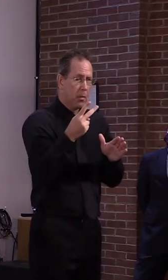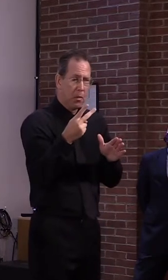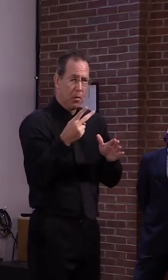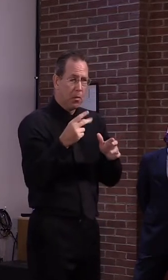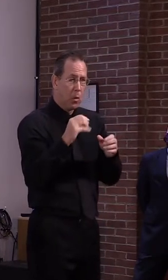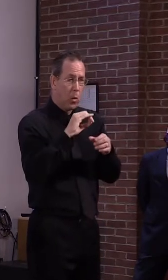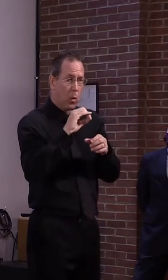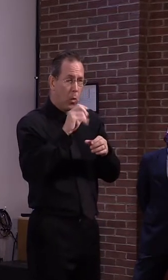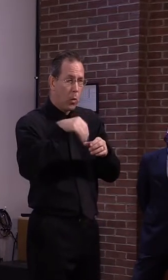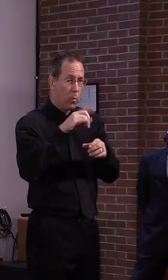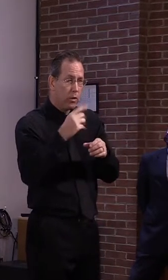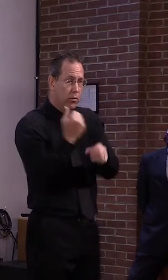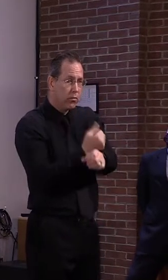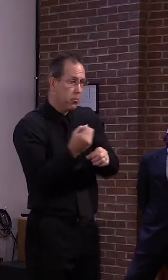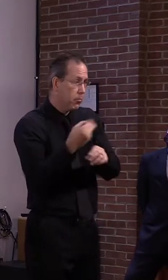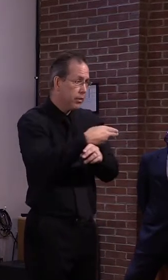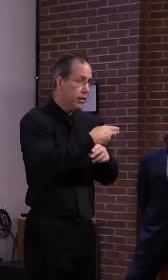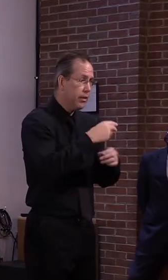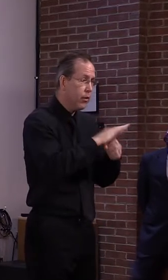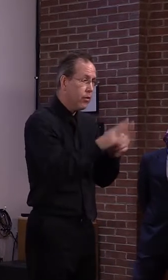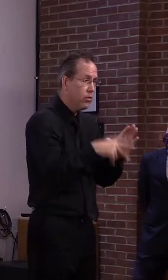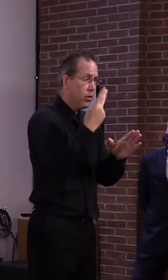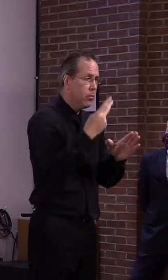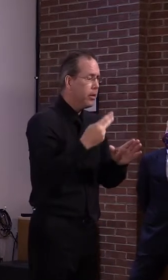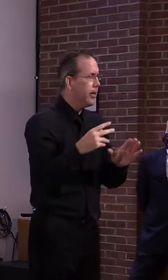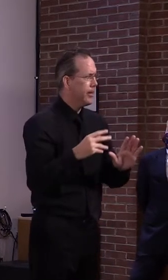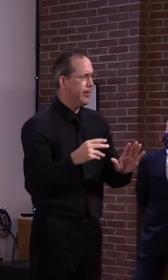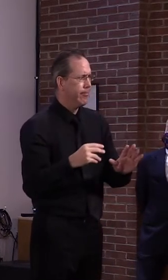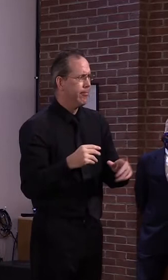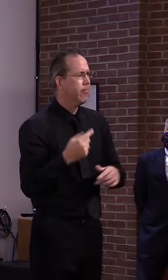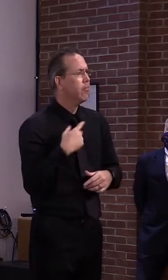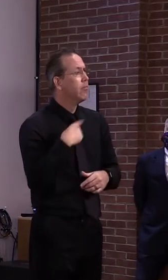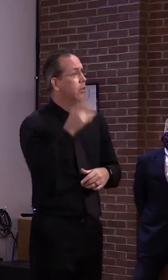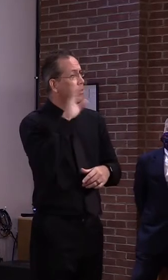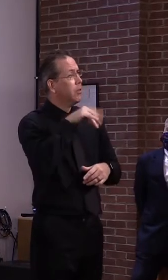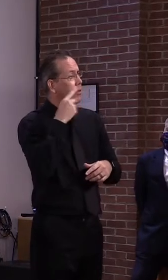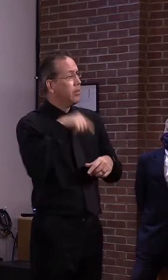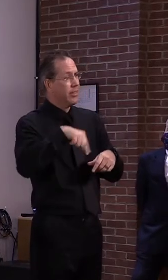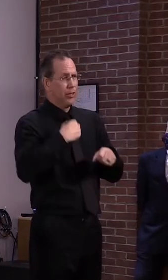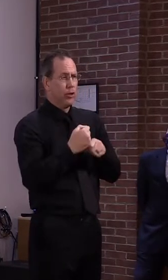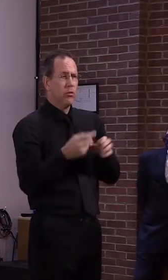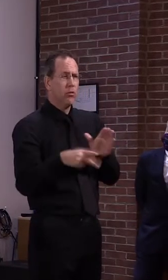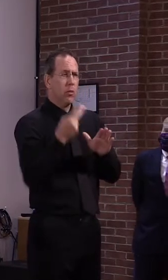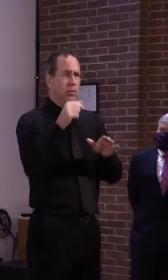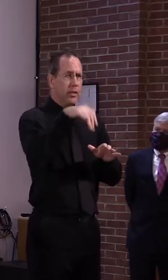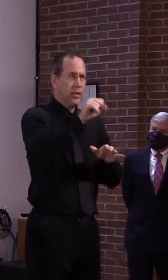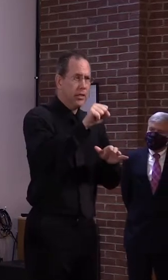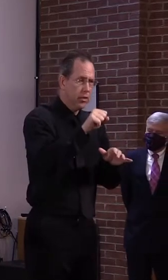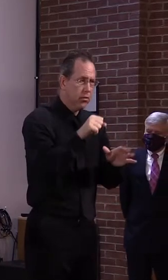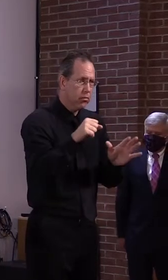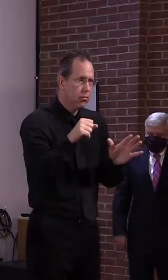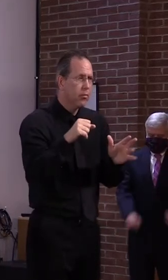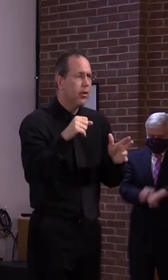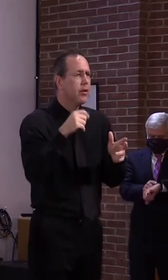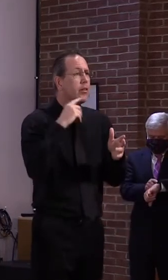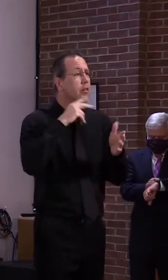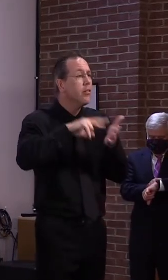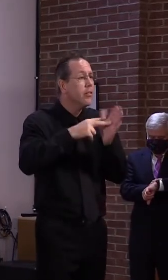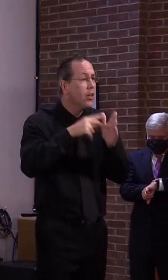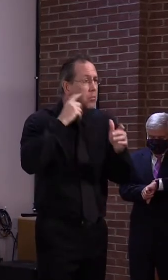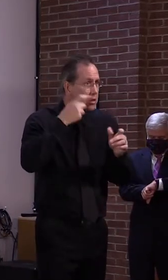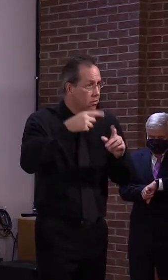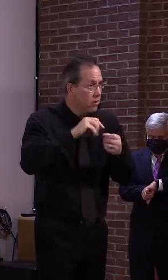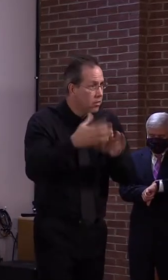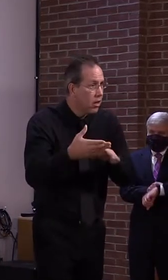of opioid unintentional overdose deaths this year is higher than it was the same time a year ago. And